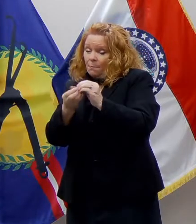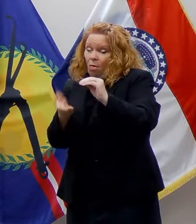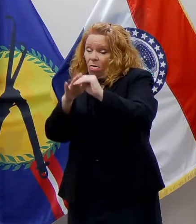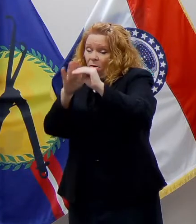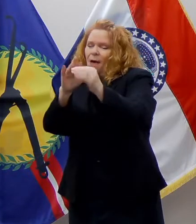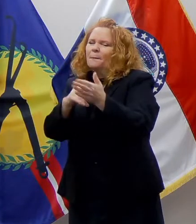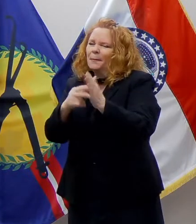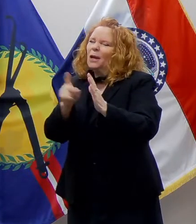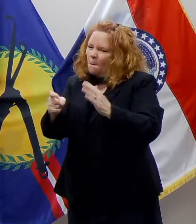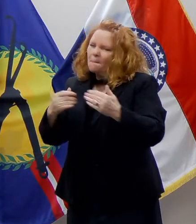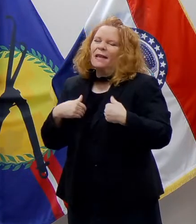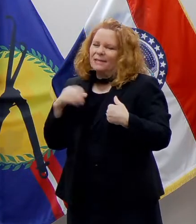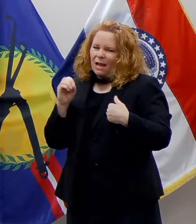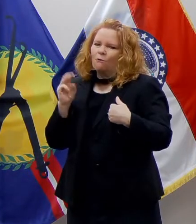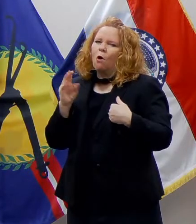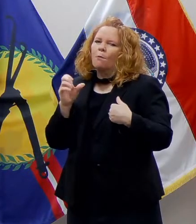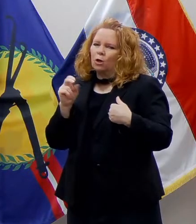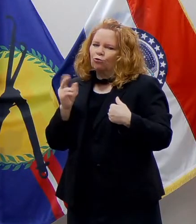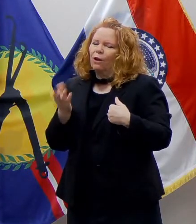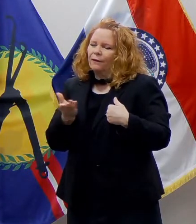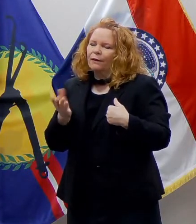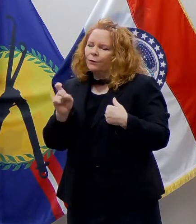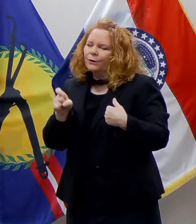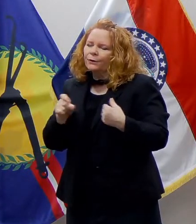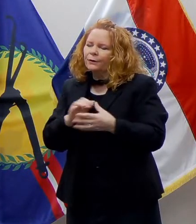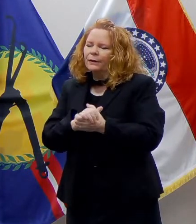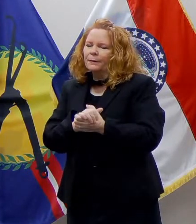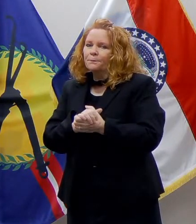the Omicron variant in our community. But the